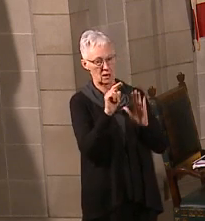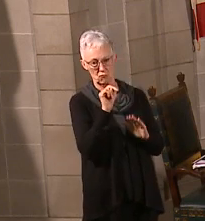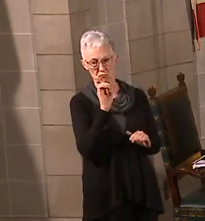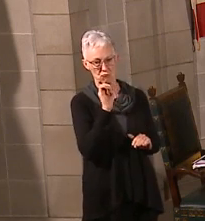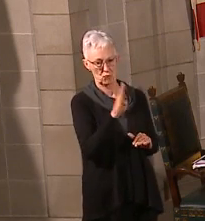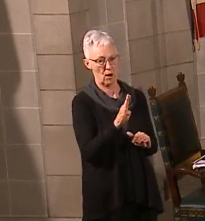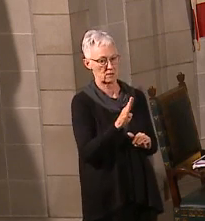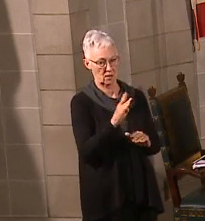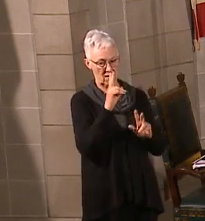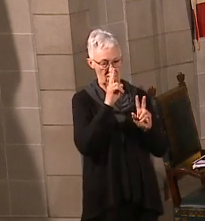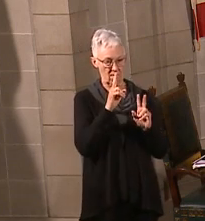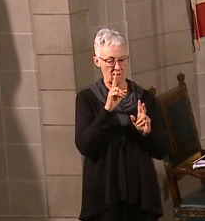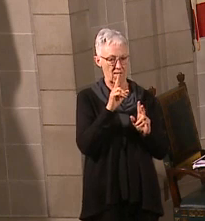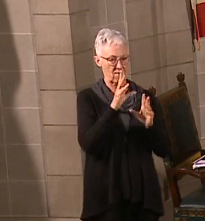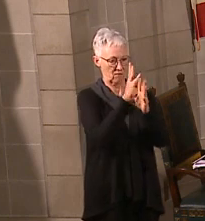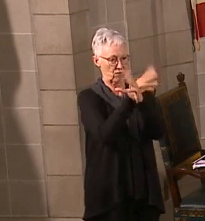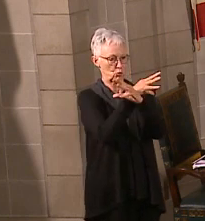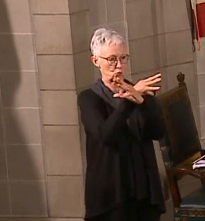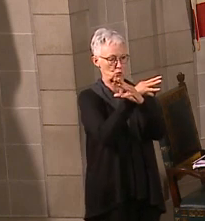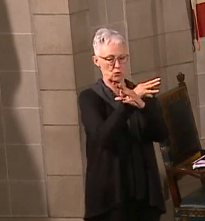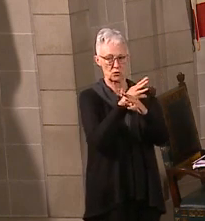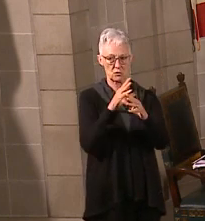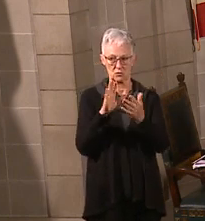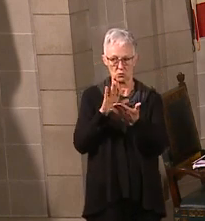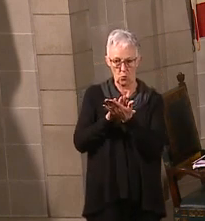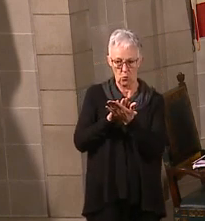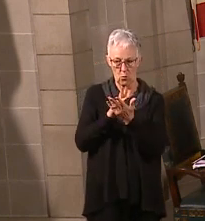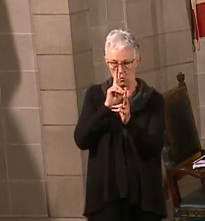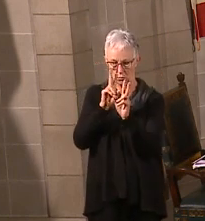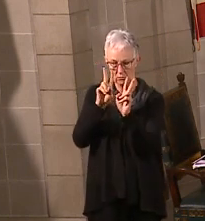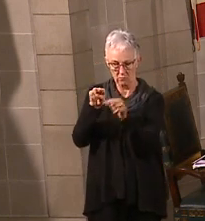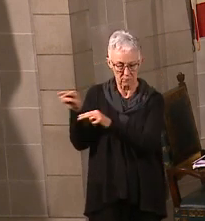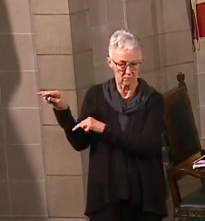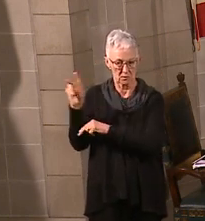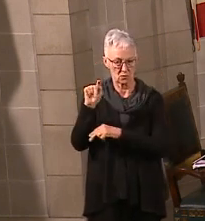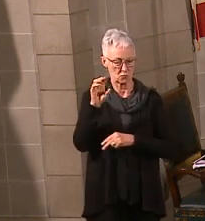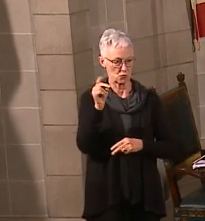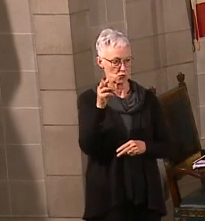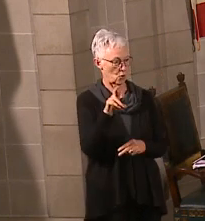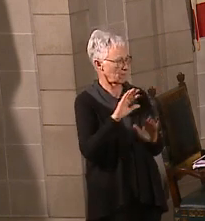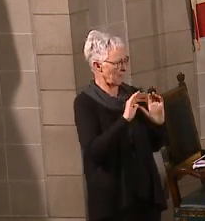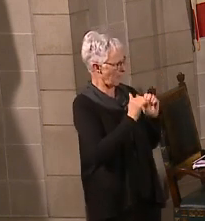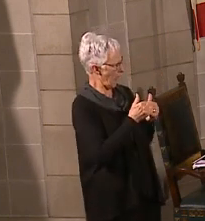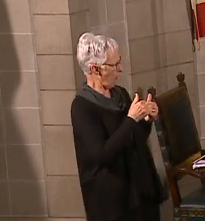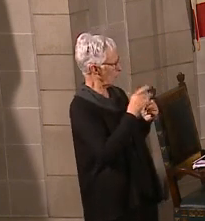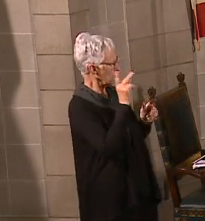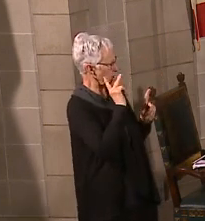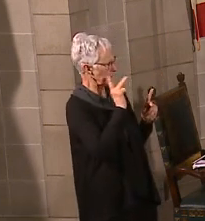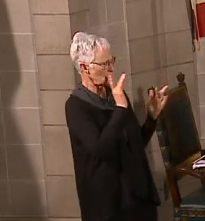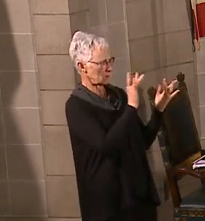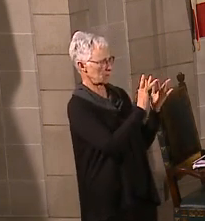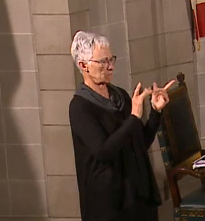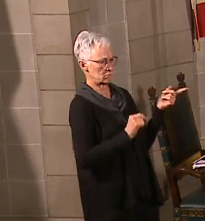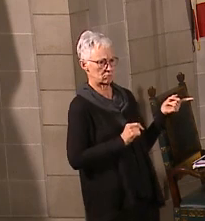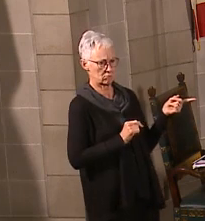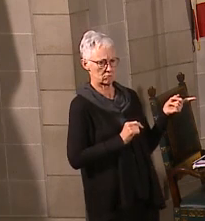zoo tours. So John, if somebody is interested in that, John, how do they reach out and get connected to you? Thank you, Governor. If you're interested, simply